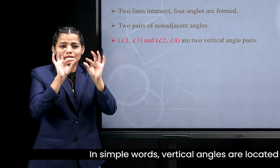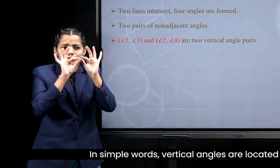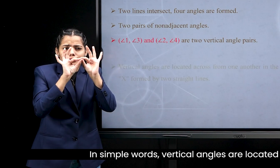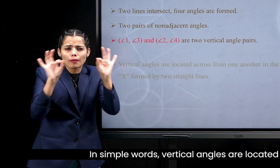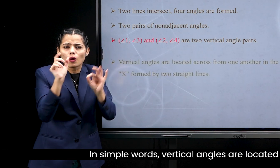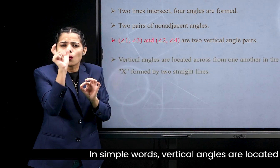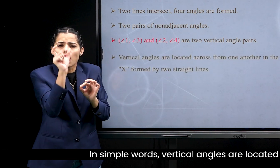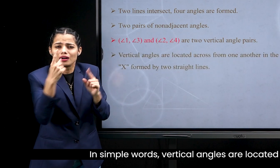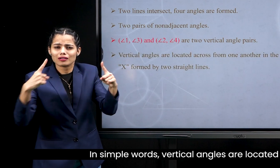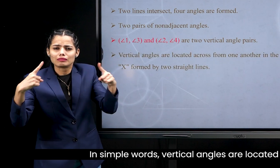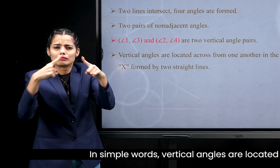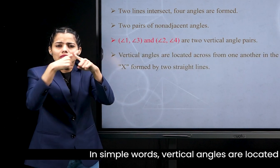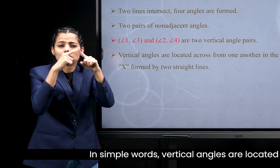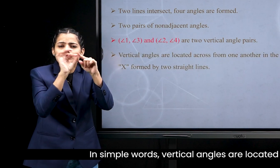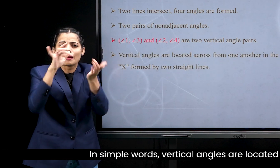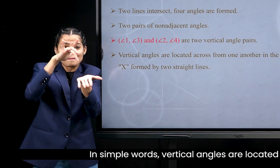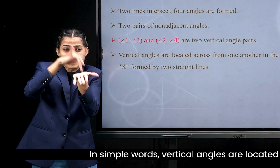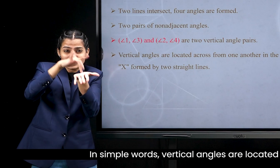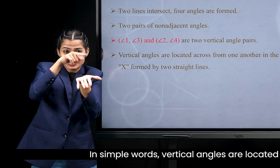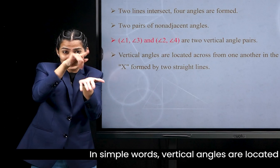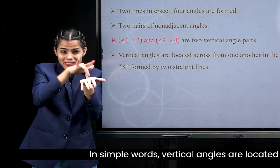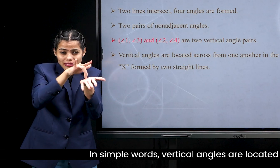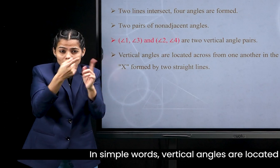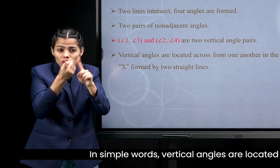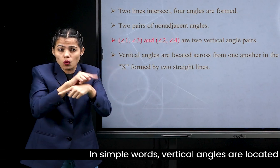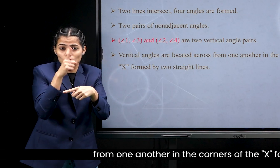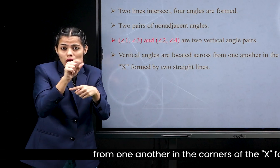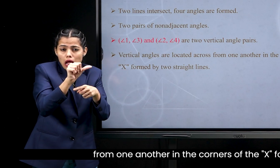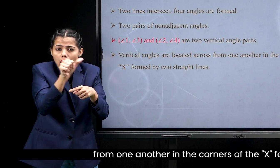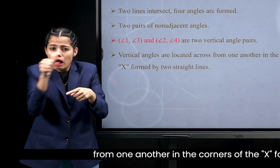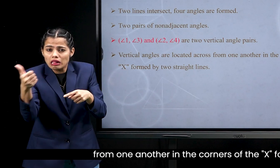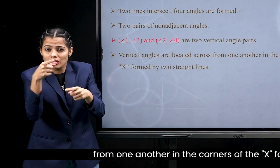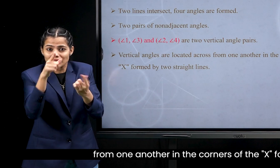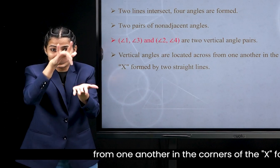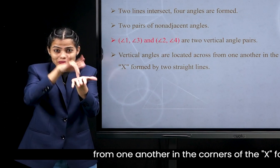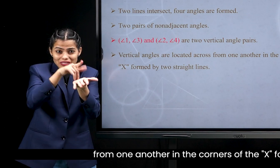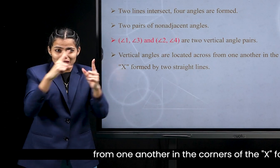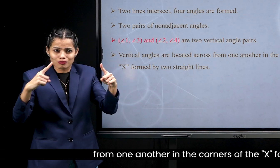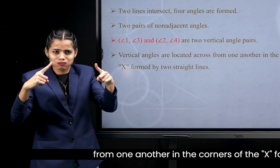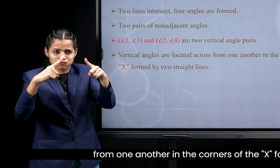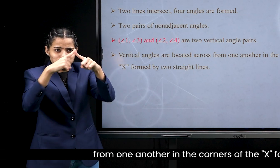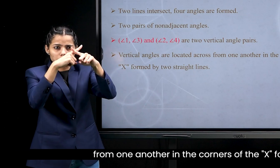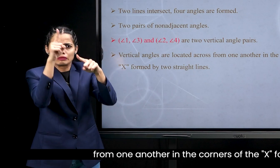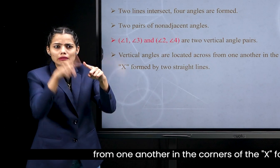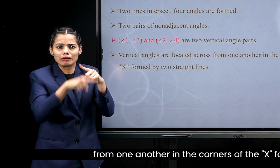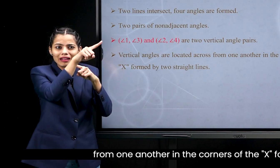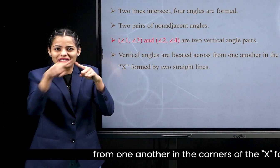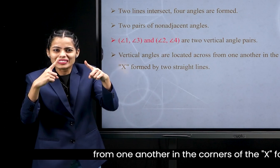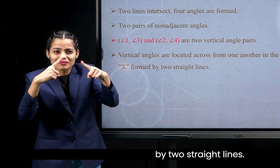In simple words, vertical angles are located across from one another in the corners of the x formed by